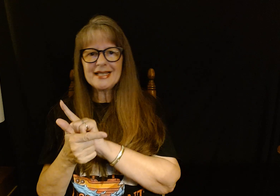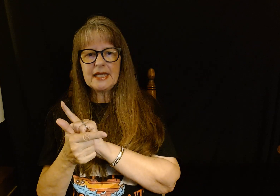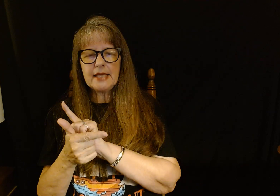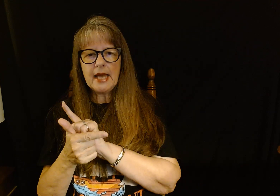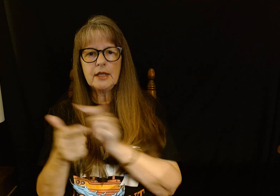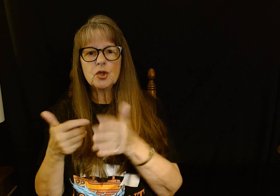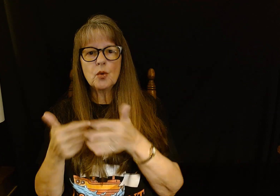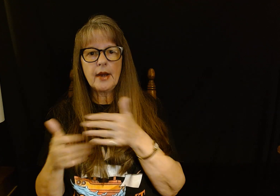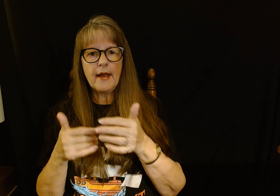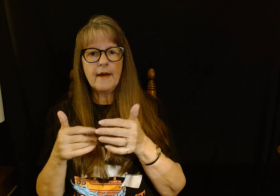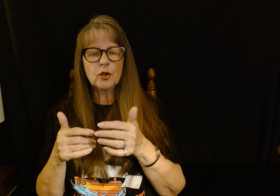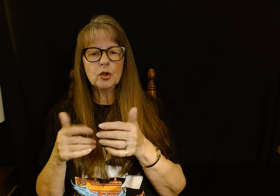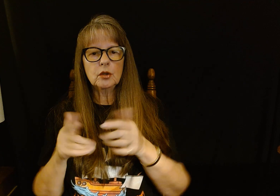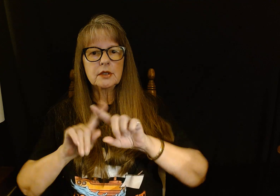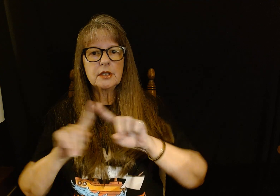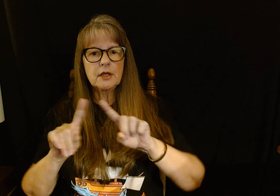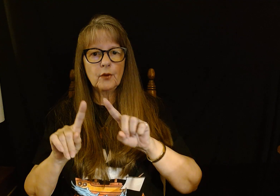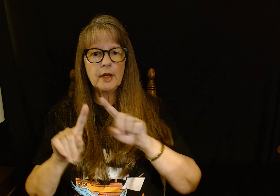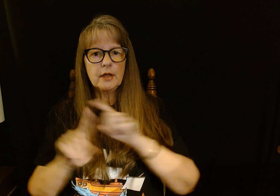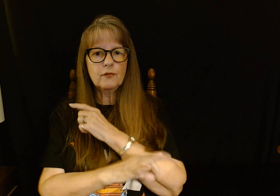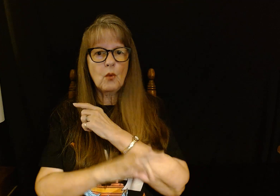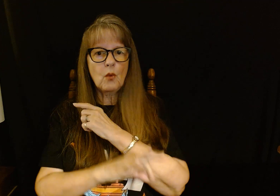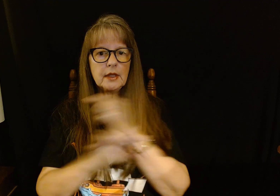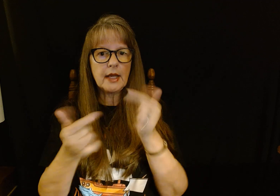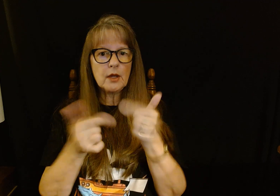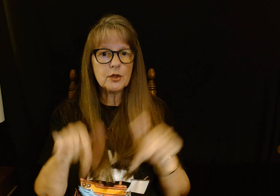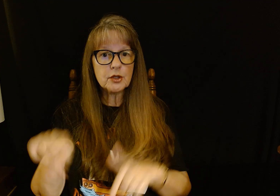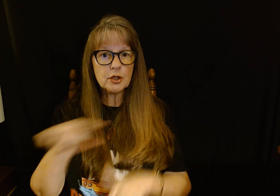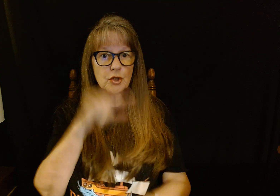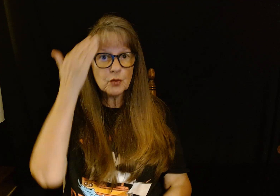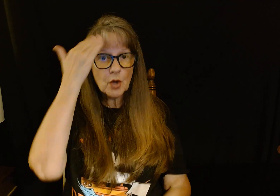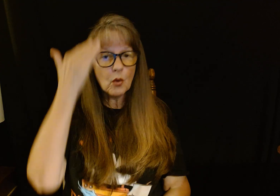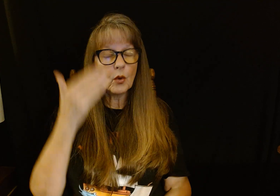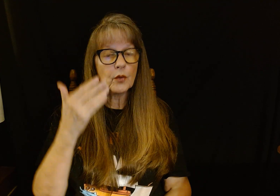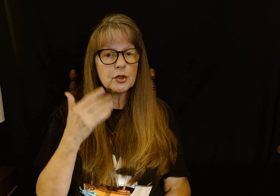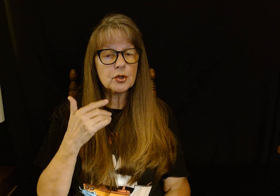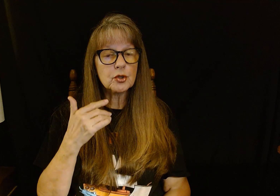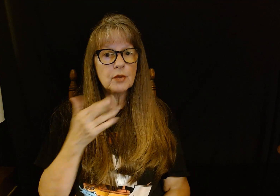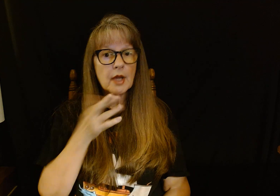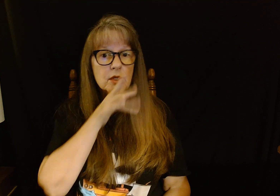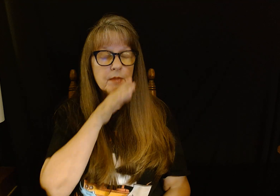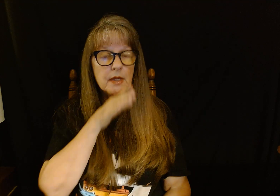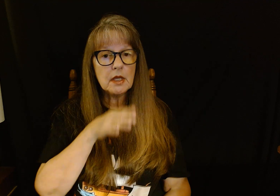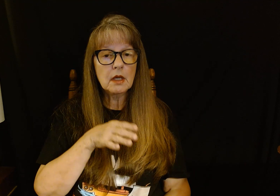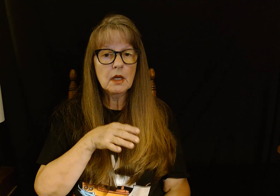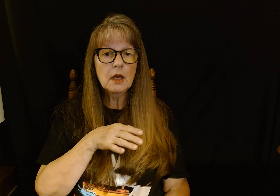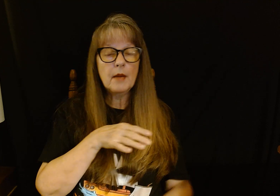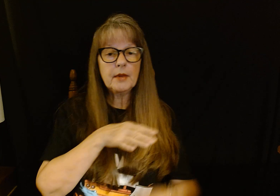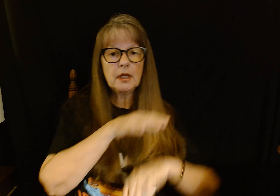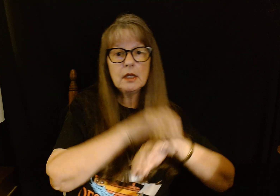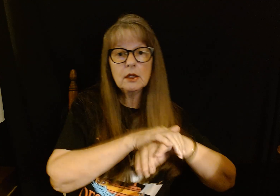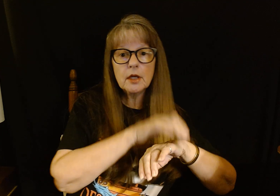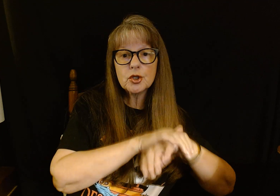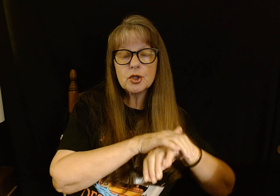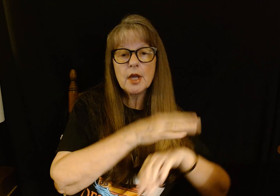translate that into whatever different foreign language that you know or that you can speak? I mean, English